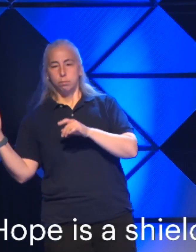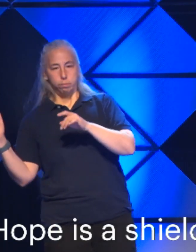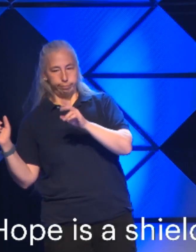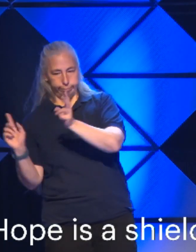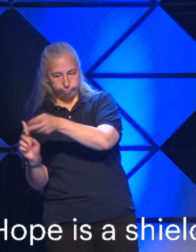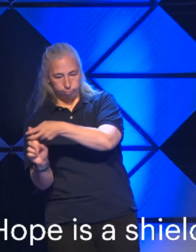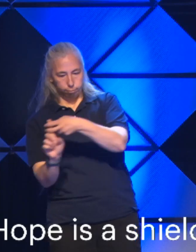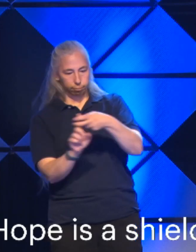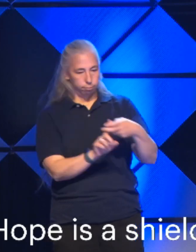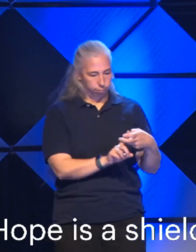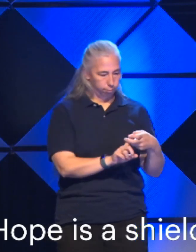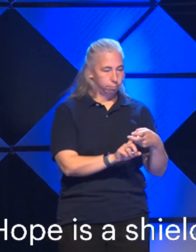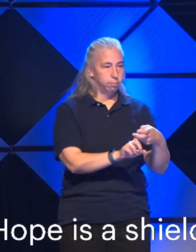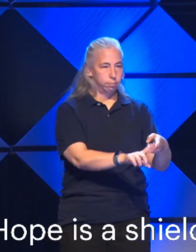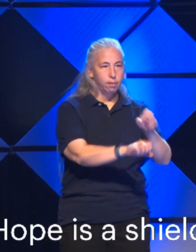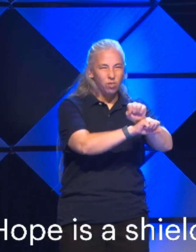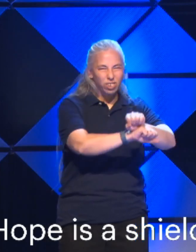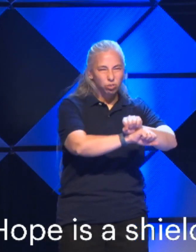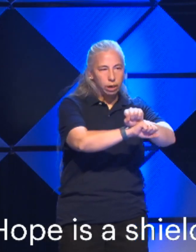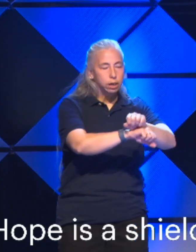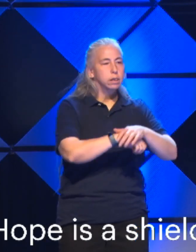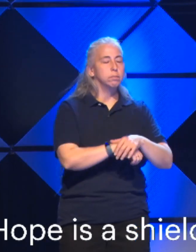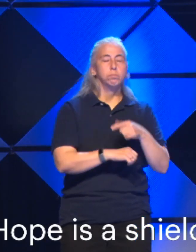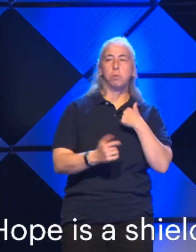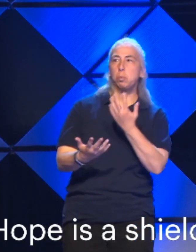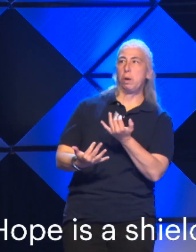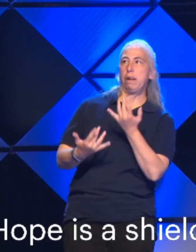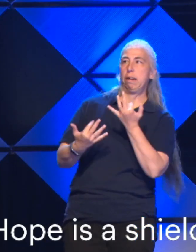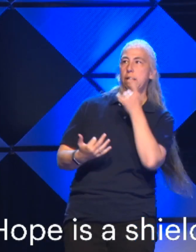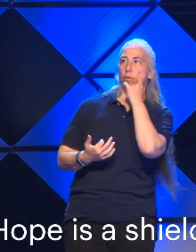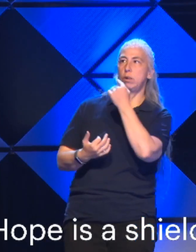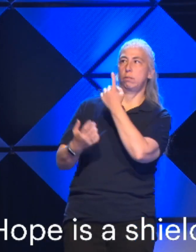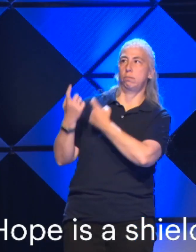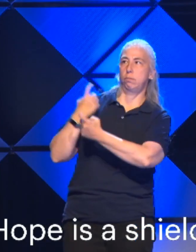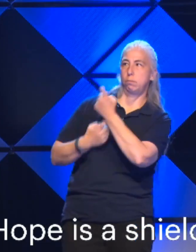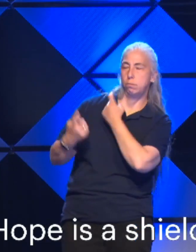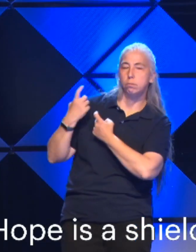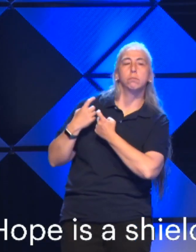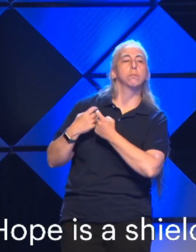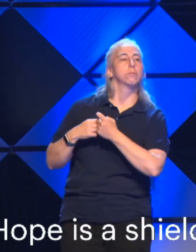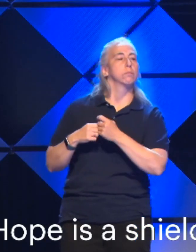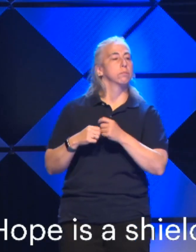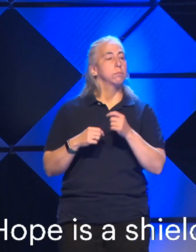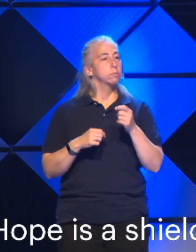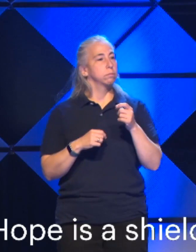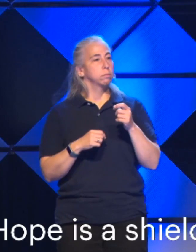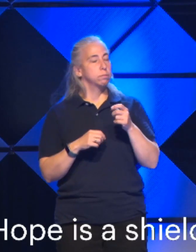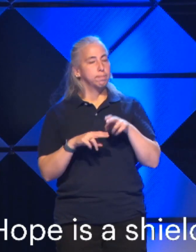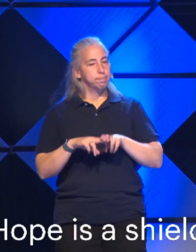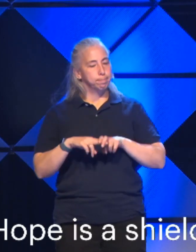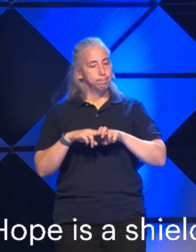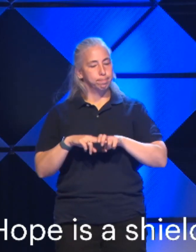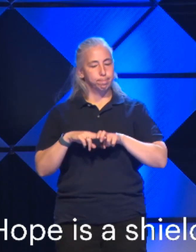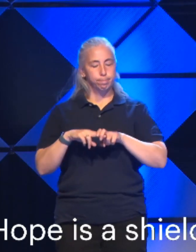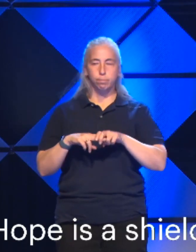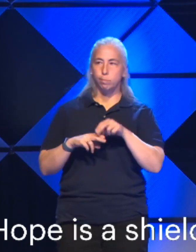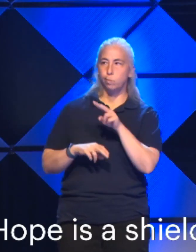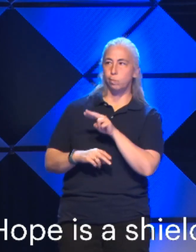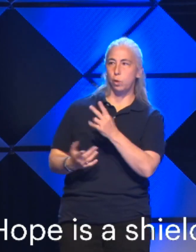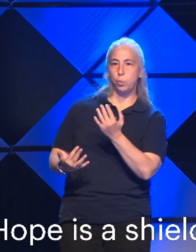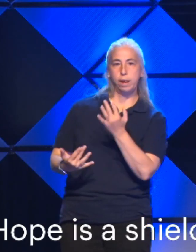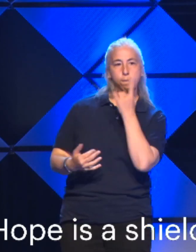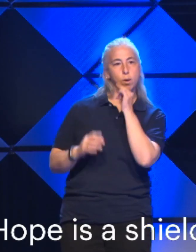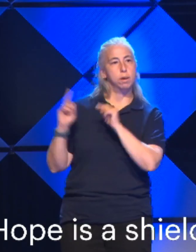interrogated at the office where his persecutor is supposed to come, he heard the news on the